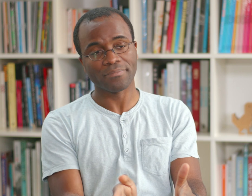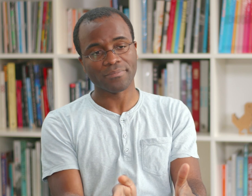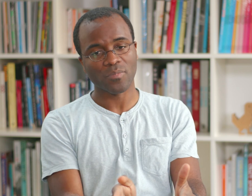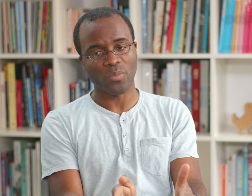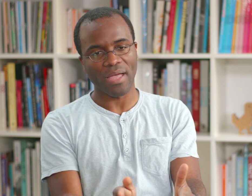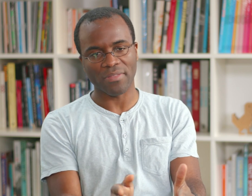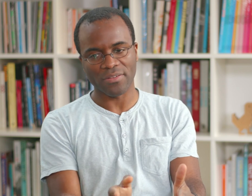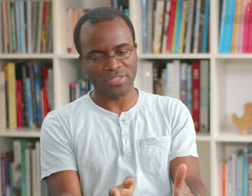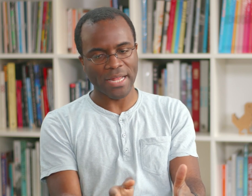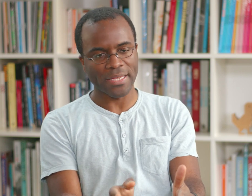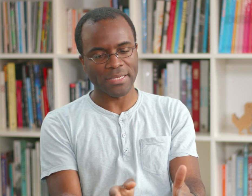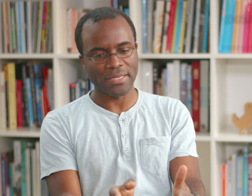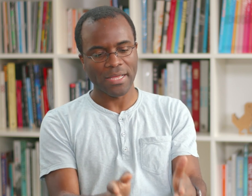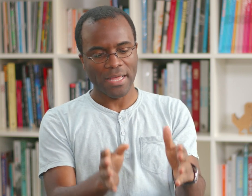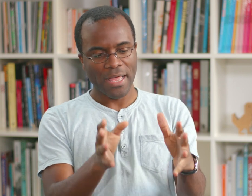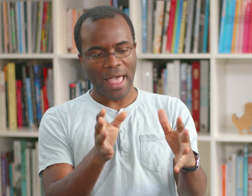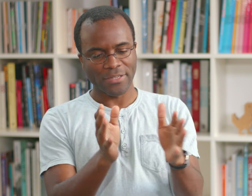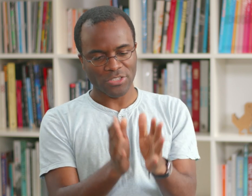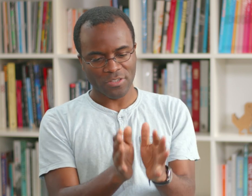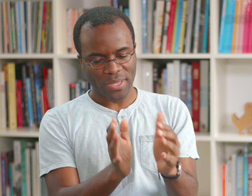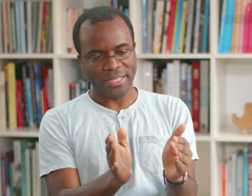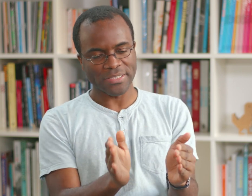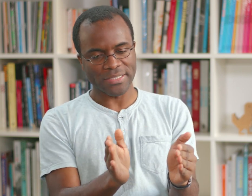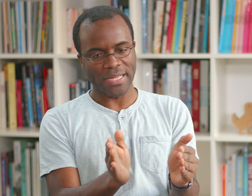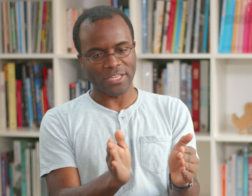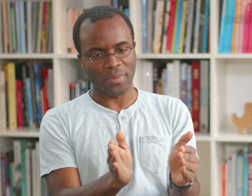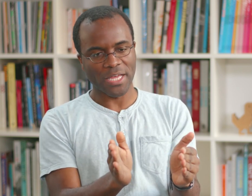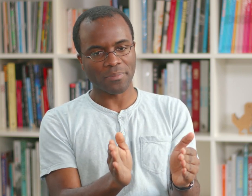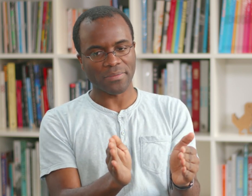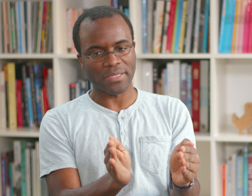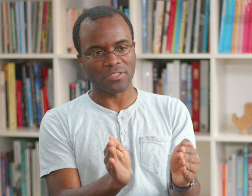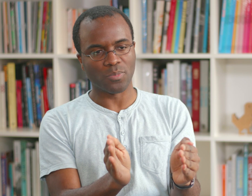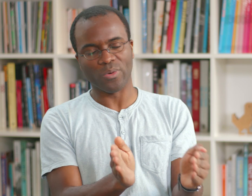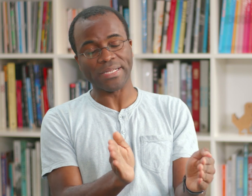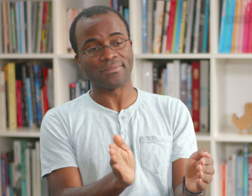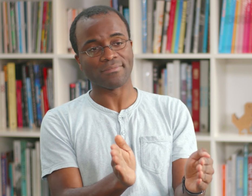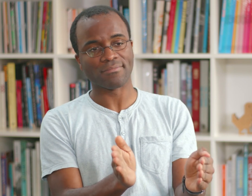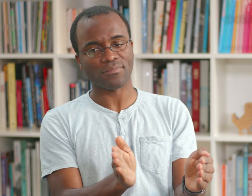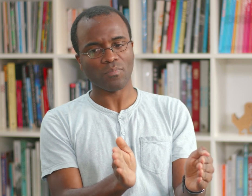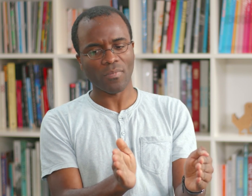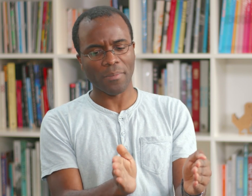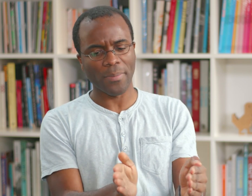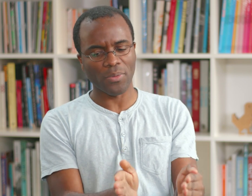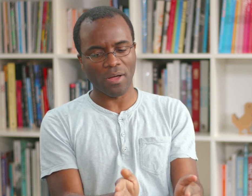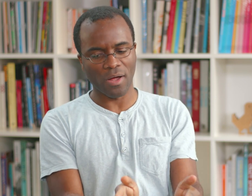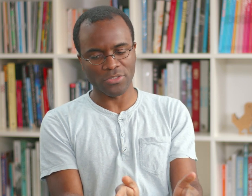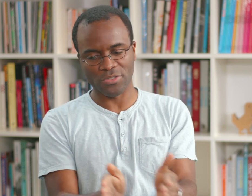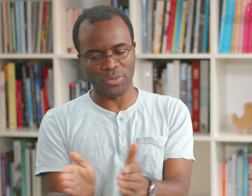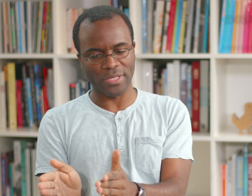we have the understanding and just as we get into that it's become something that's boring and people aren't doing it